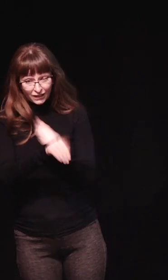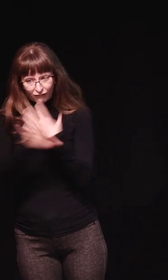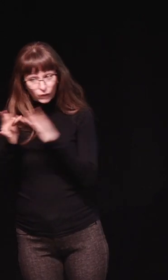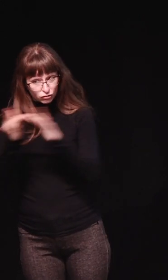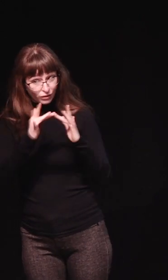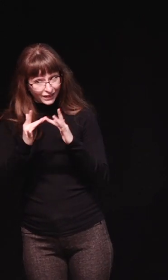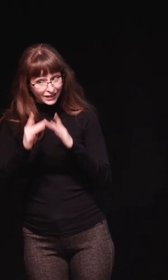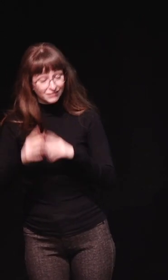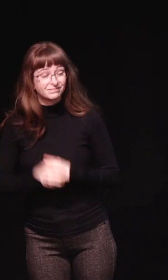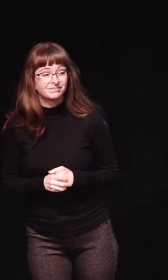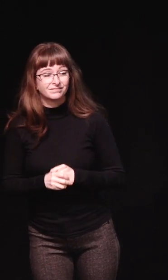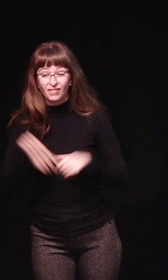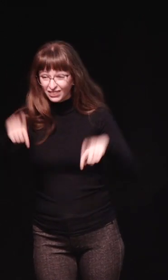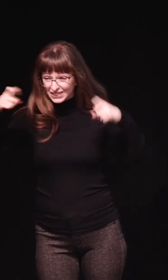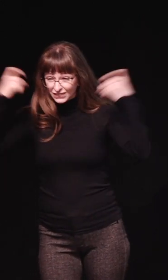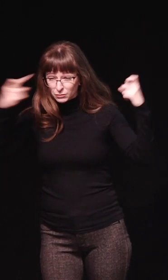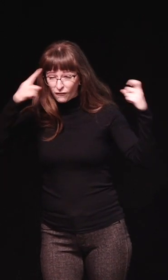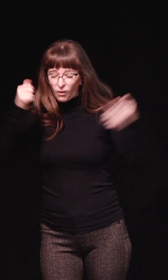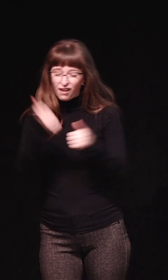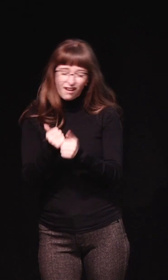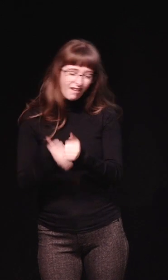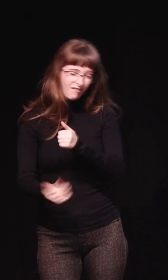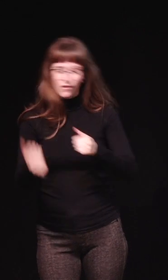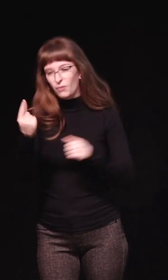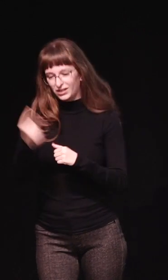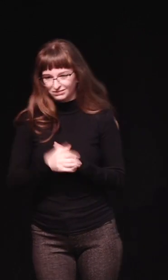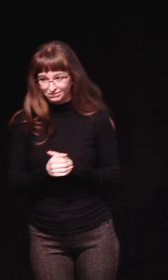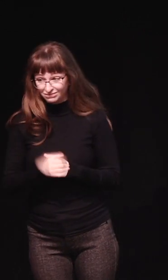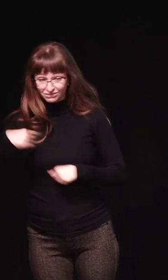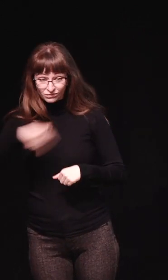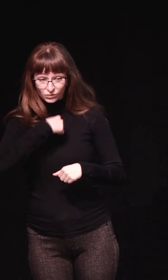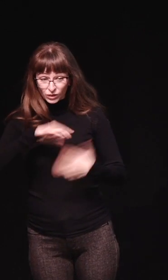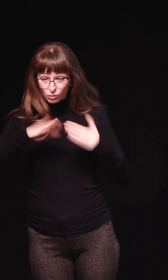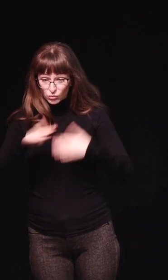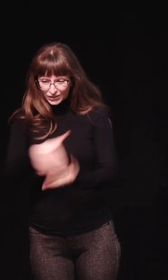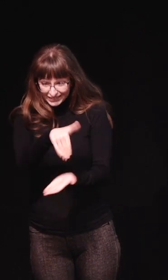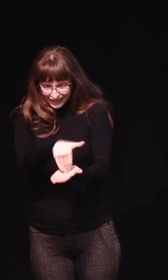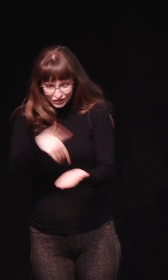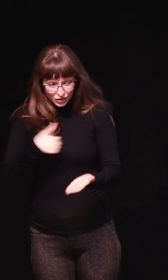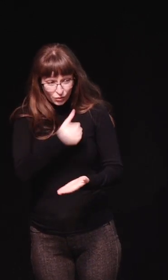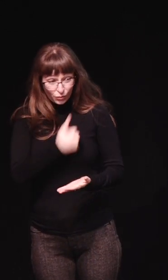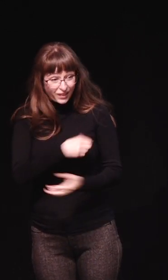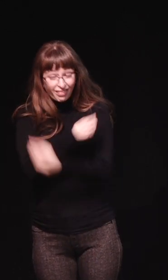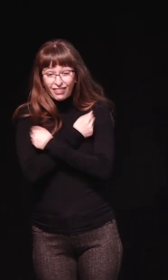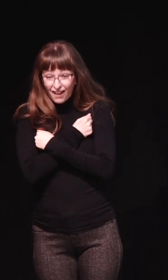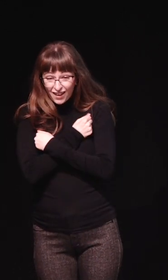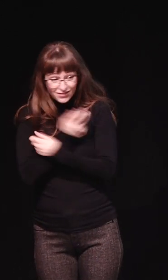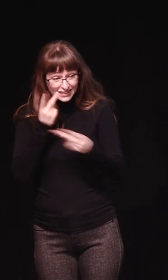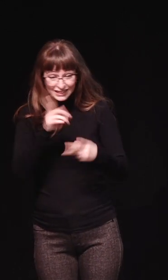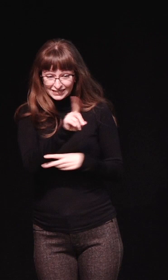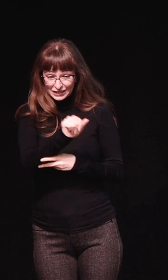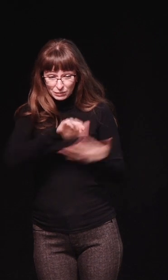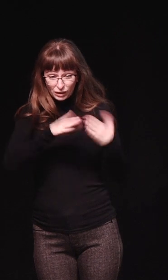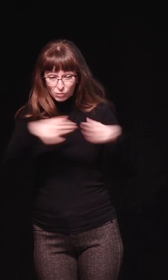This festival is for everyone. As a community center, we love experiencing not only how this festival brings the disability